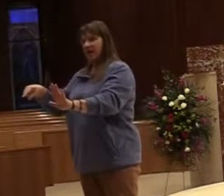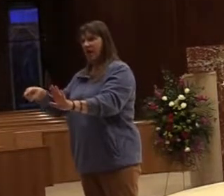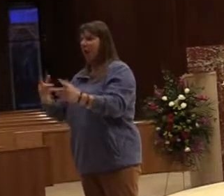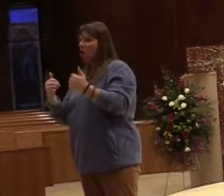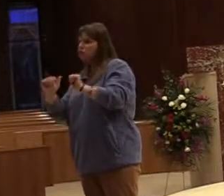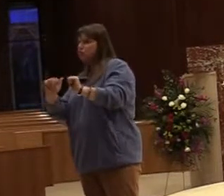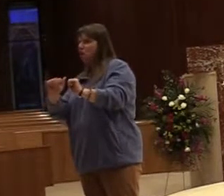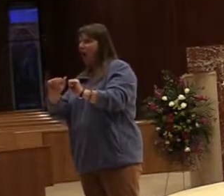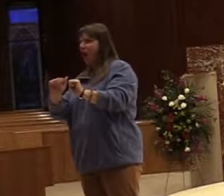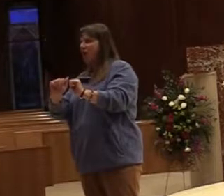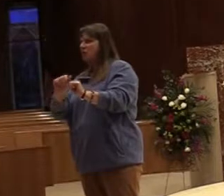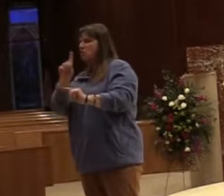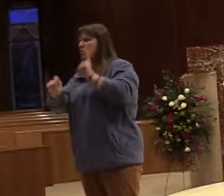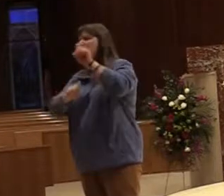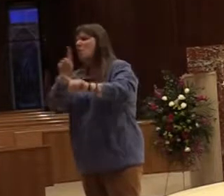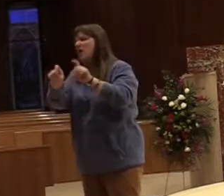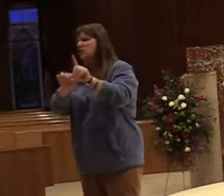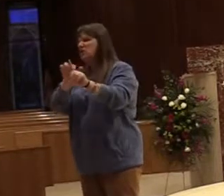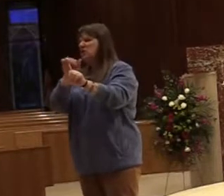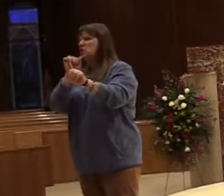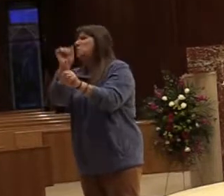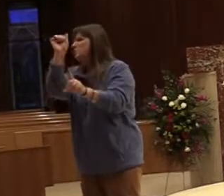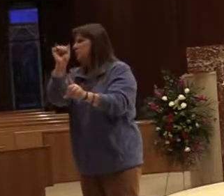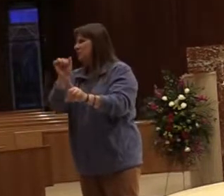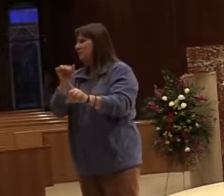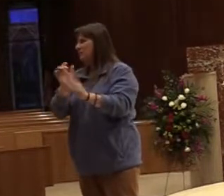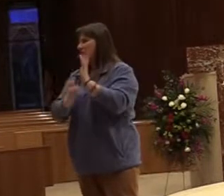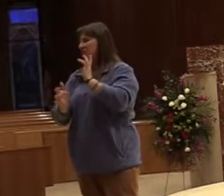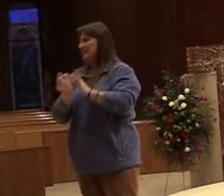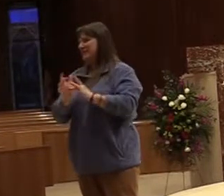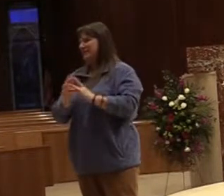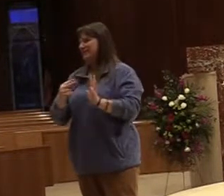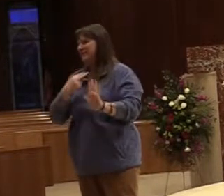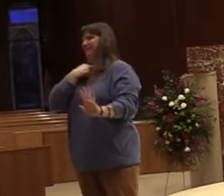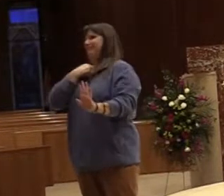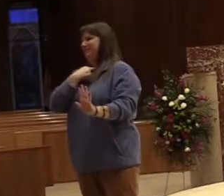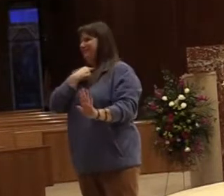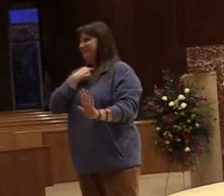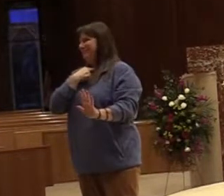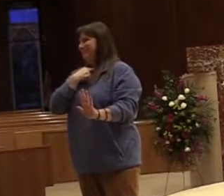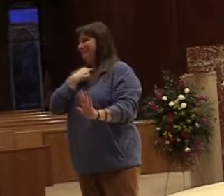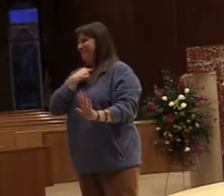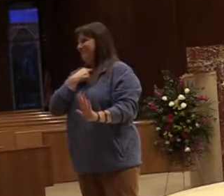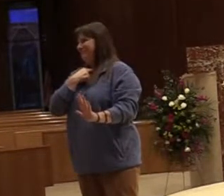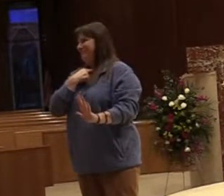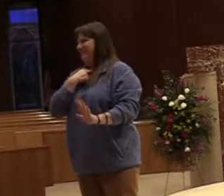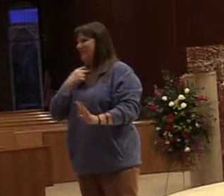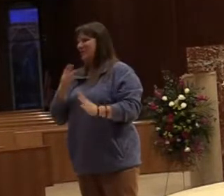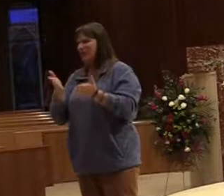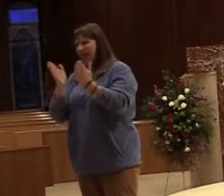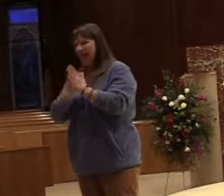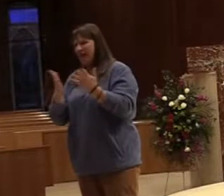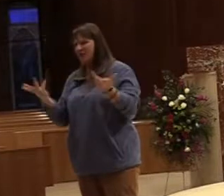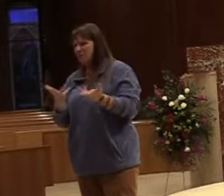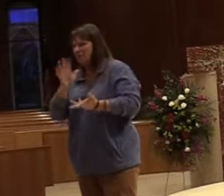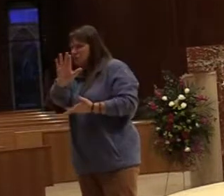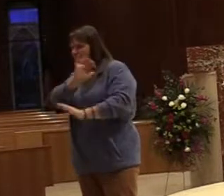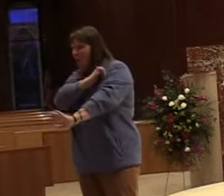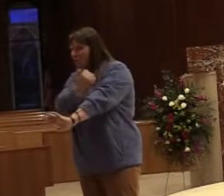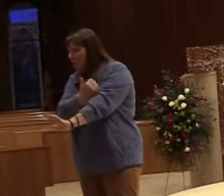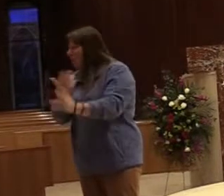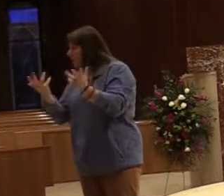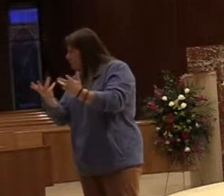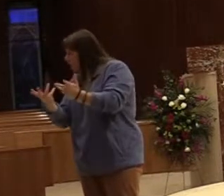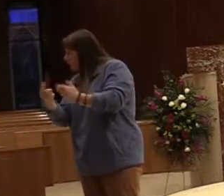were trying to question Jesus to kind of put him in a sticky situation. That they ask him, "What authority do you have to do these